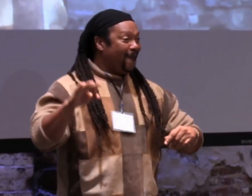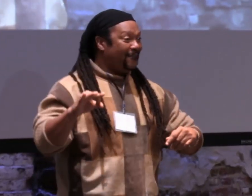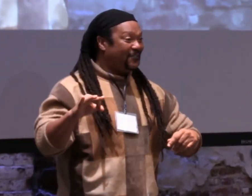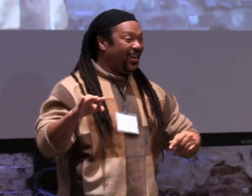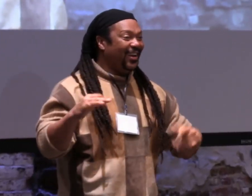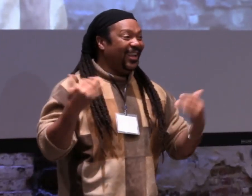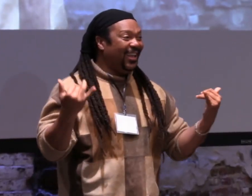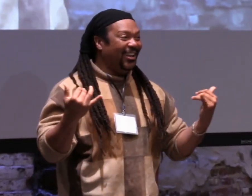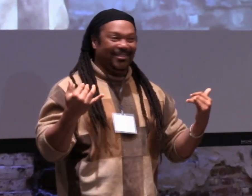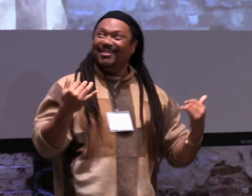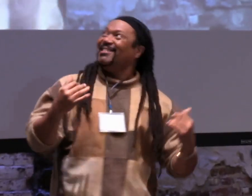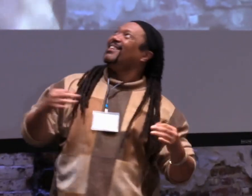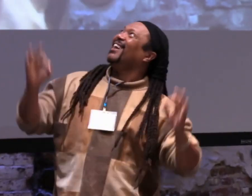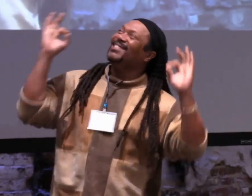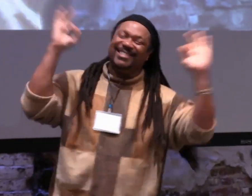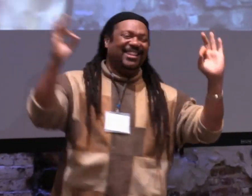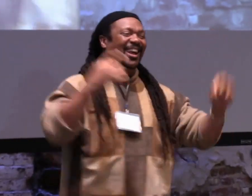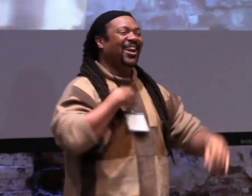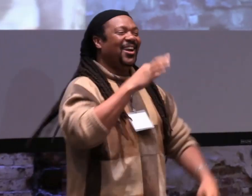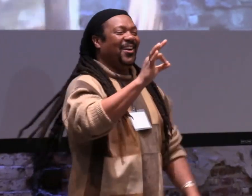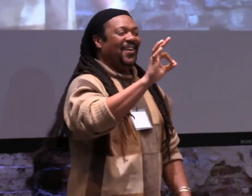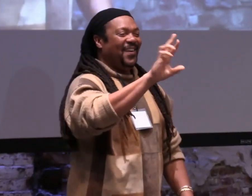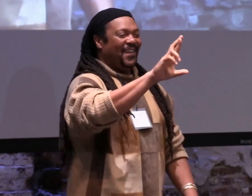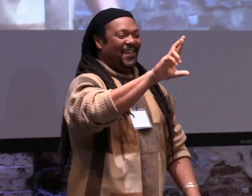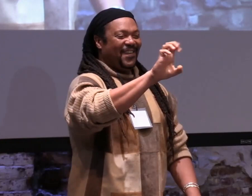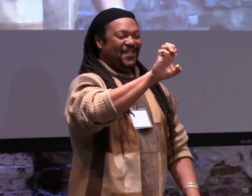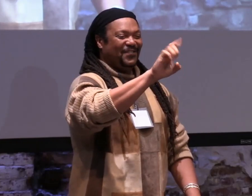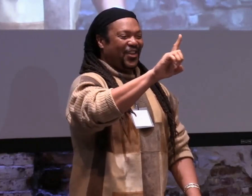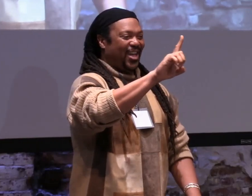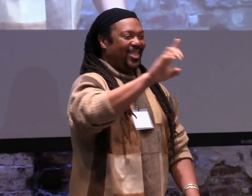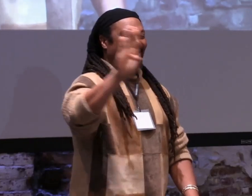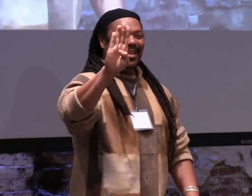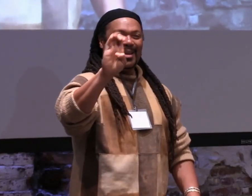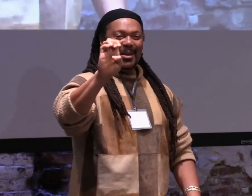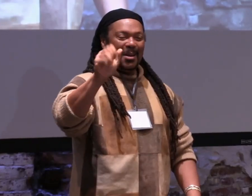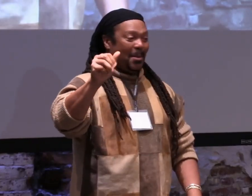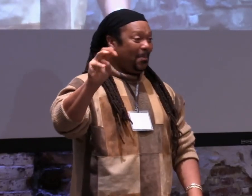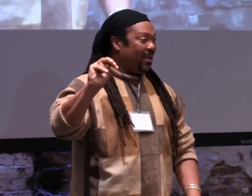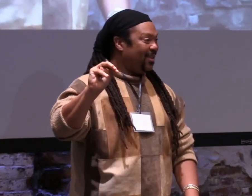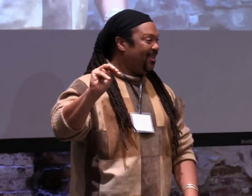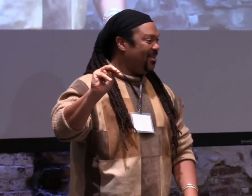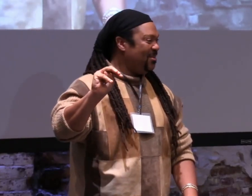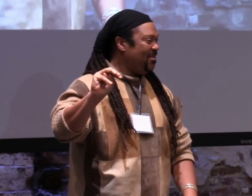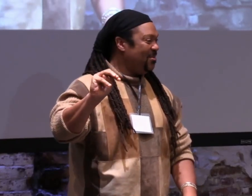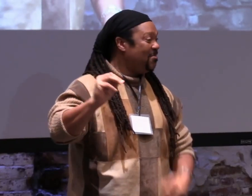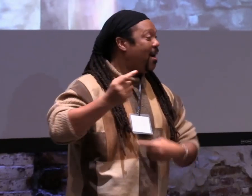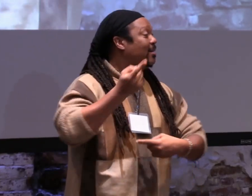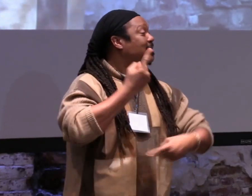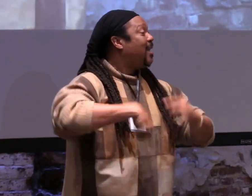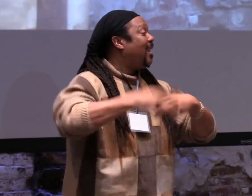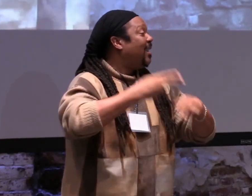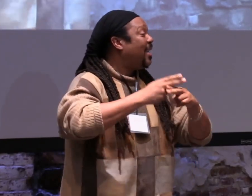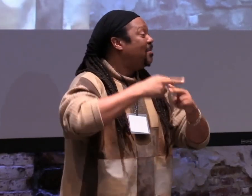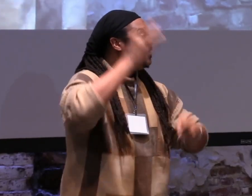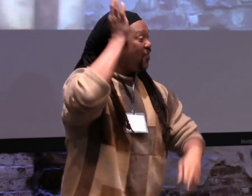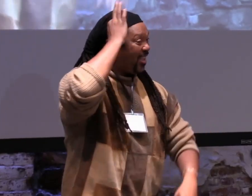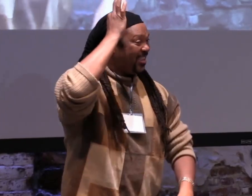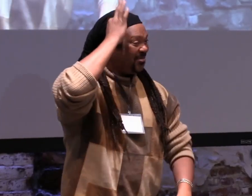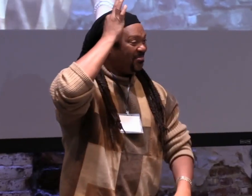I hope you didn't cut my head off. Can everyone see it? All right. My name is Fred. Fred Beam. And this is